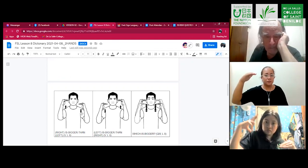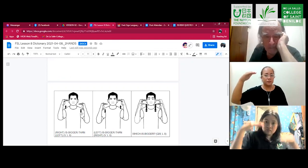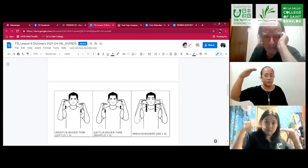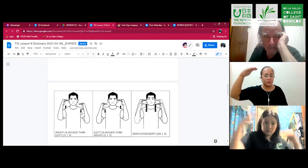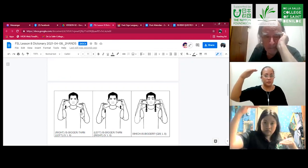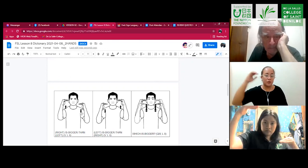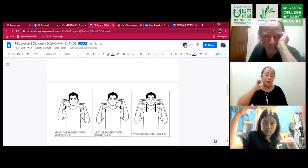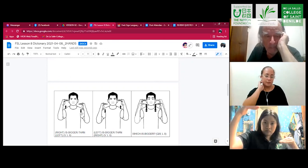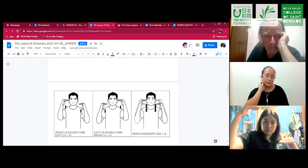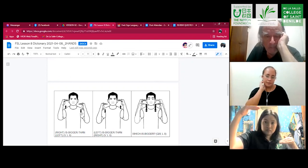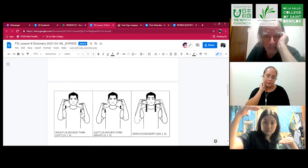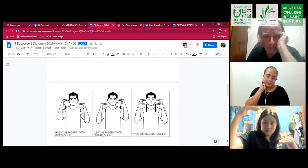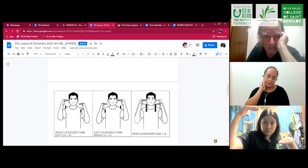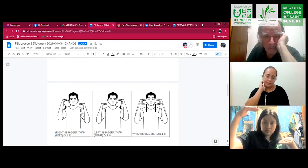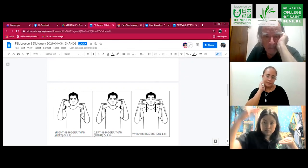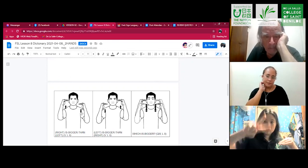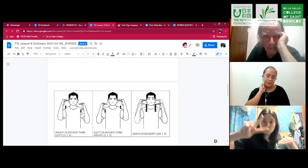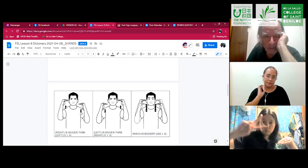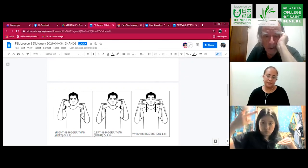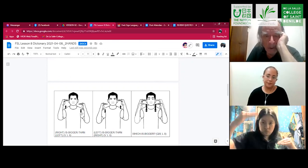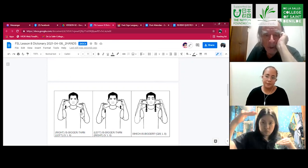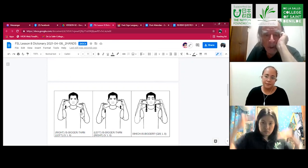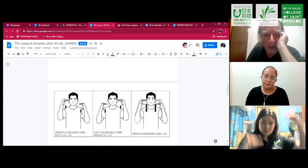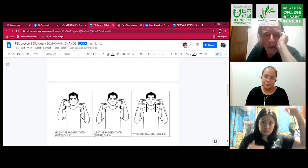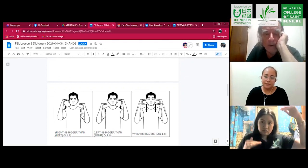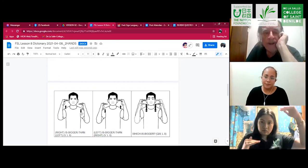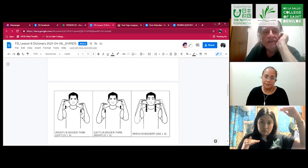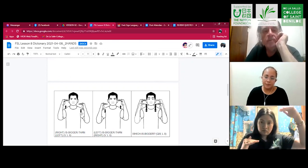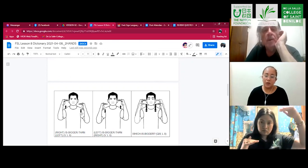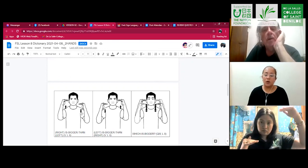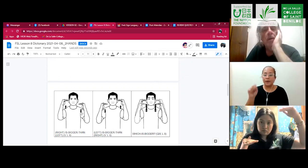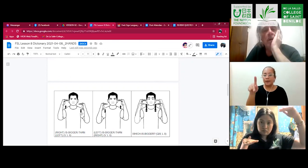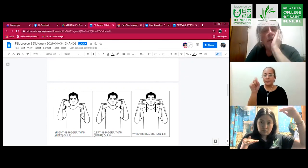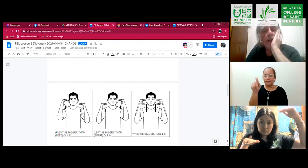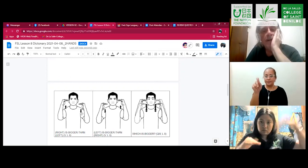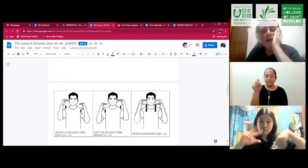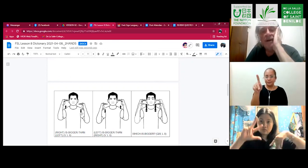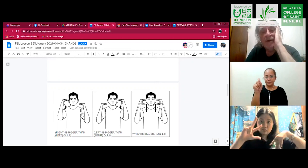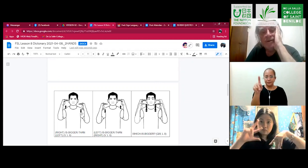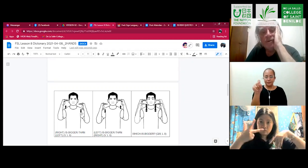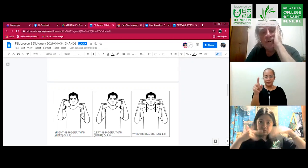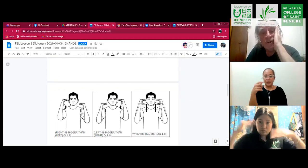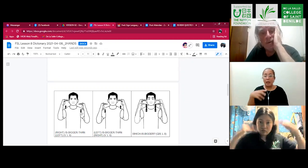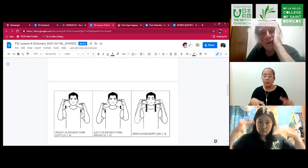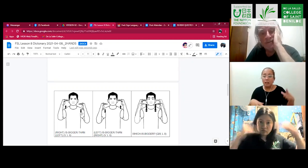Okay. and the left hand starts lower.